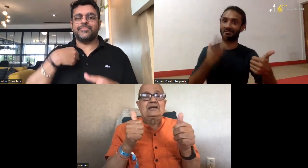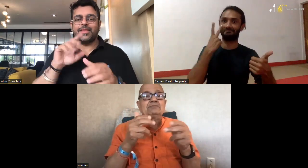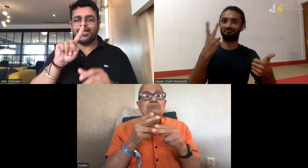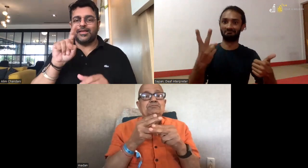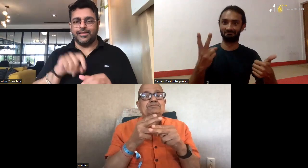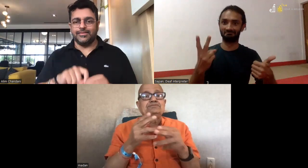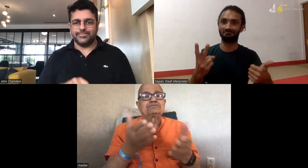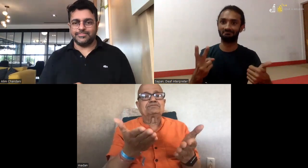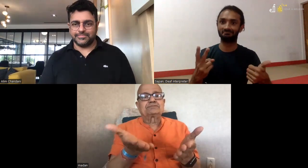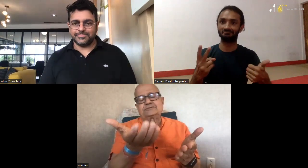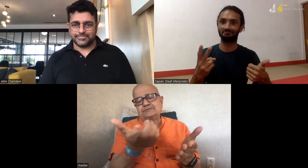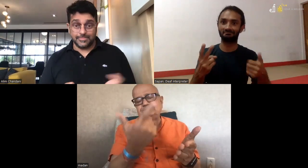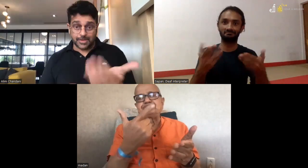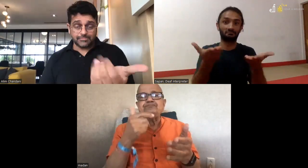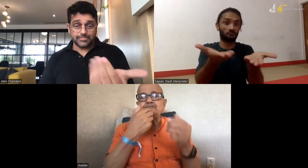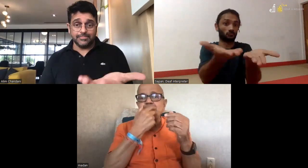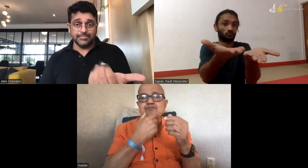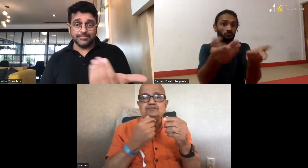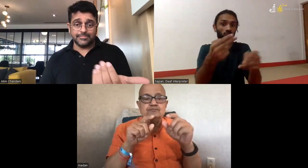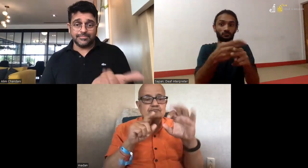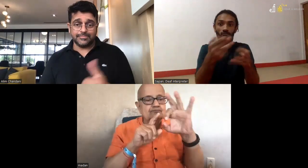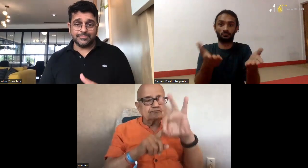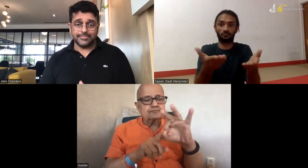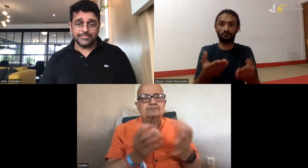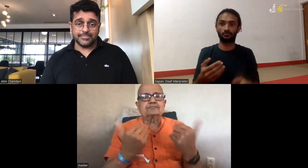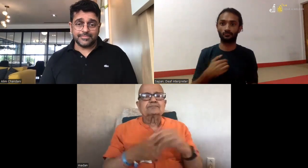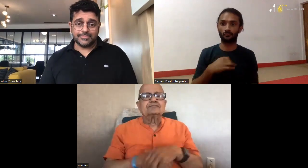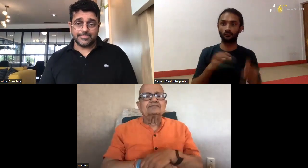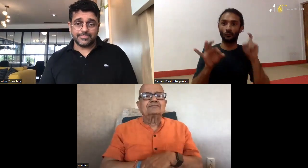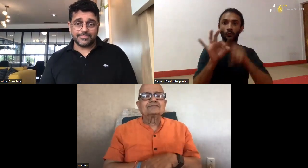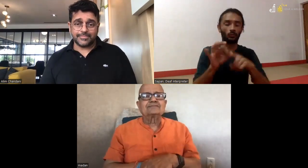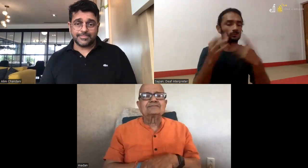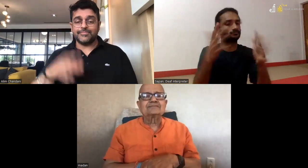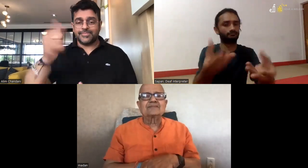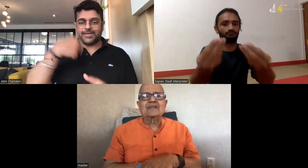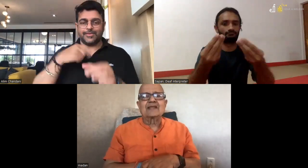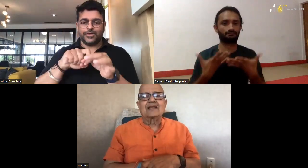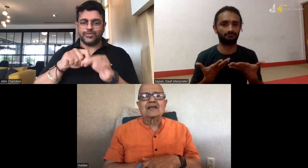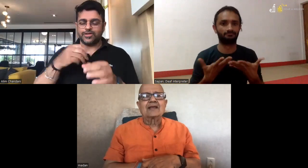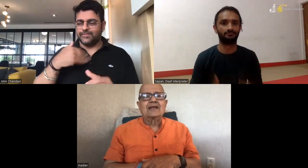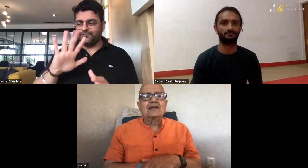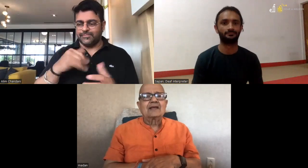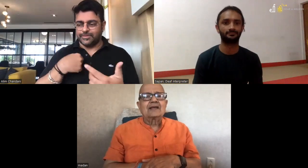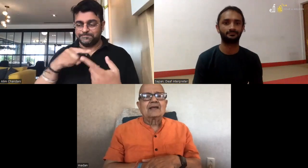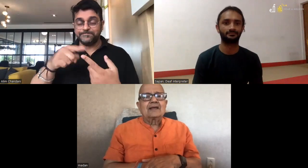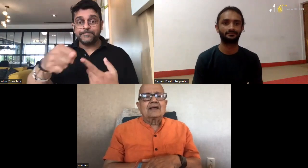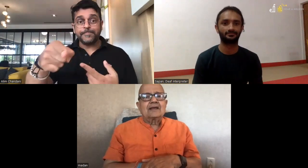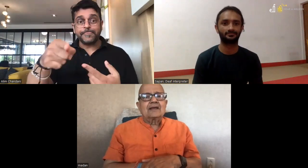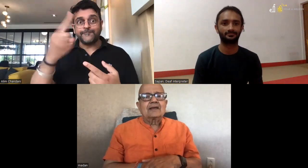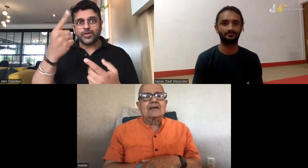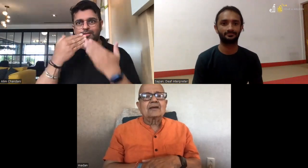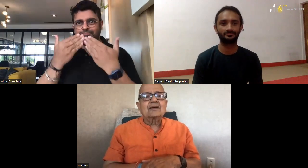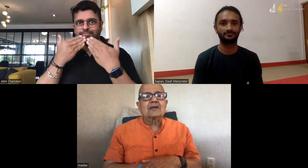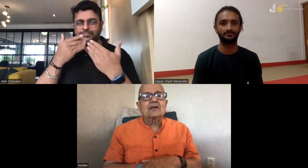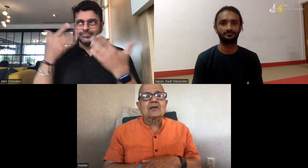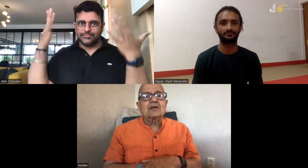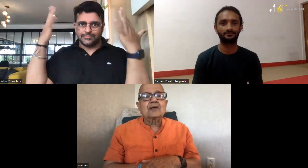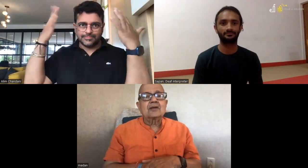happy to see Dr. Alim being able to broadcast more and more messages, meet more and more deaf people, consult so